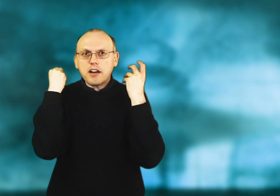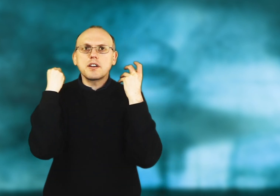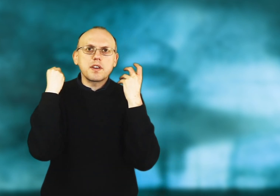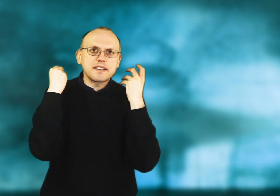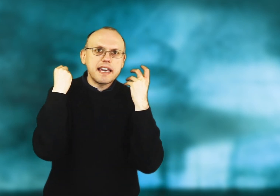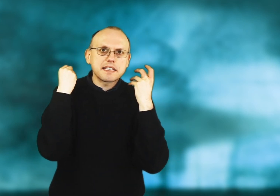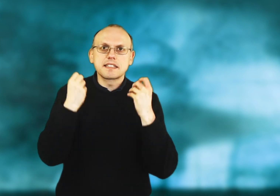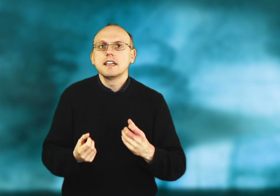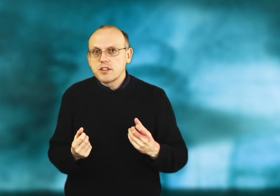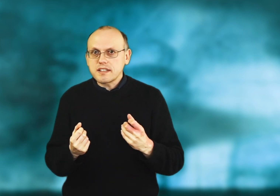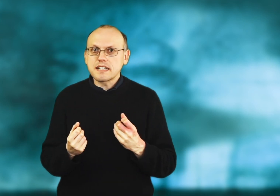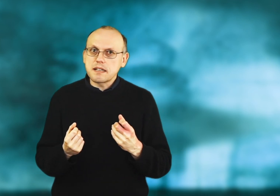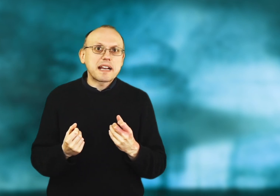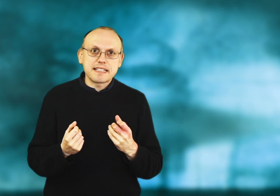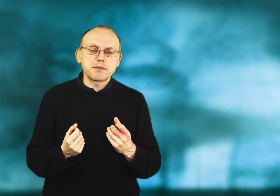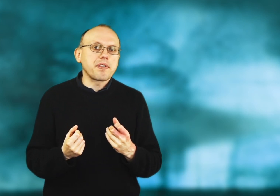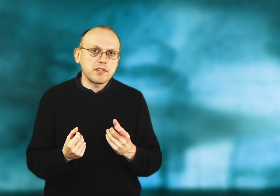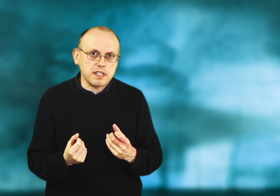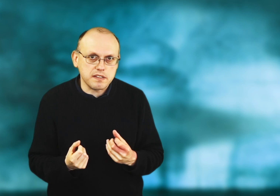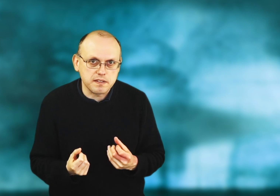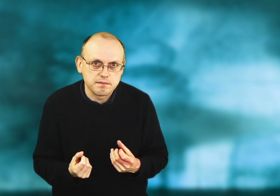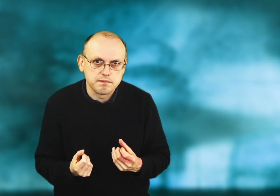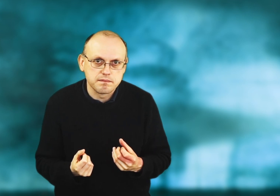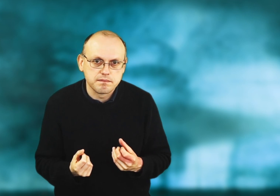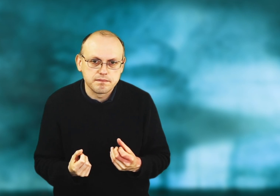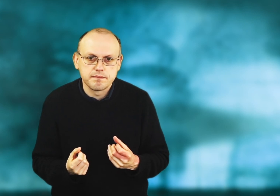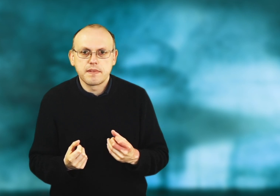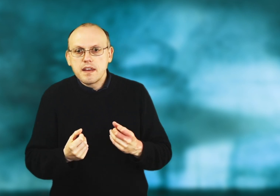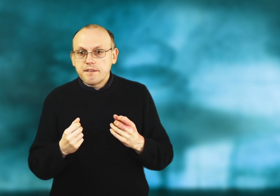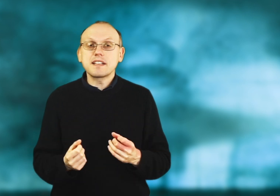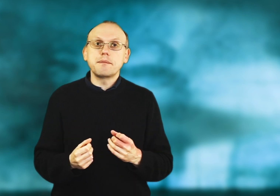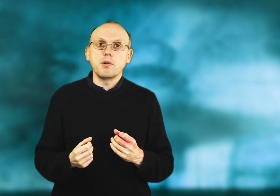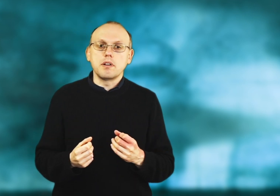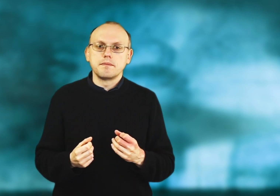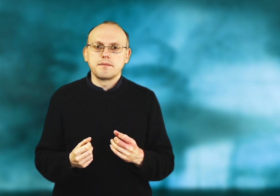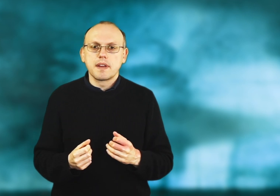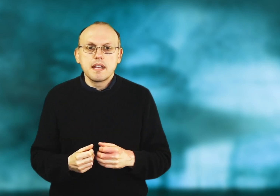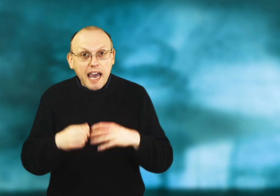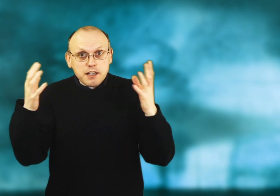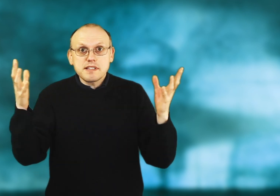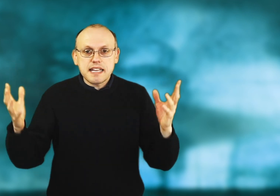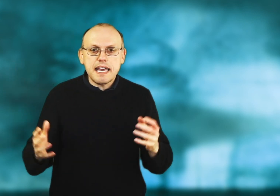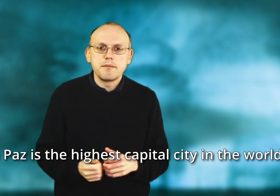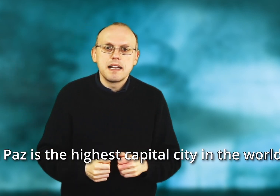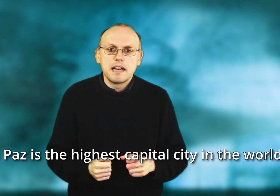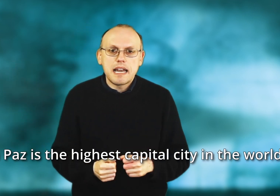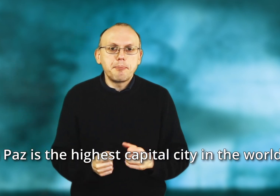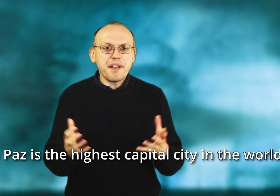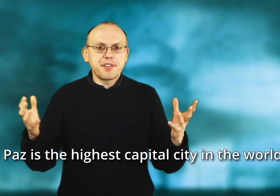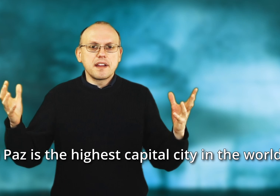your text will make sense without it. For example, I could say, La Paz